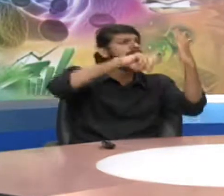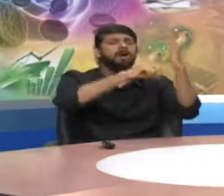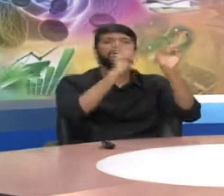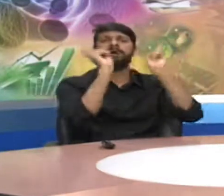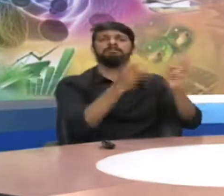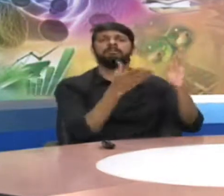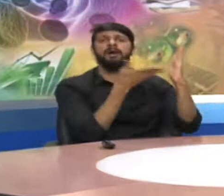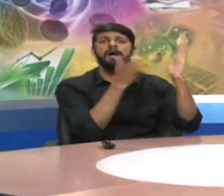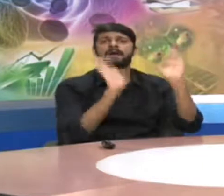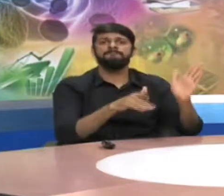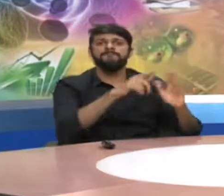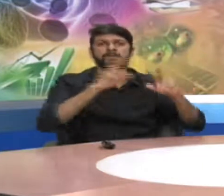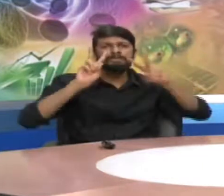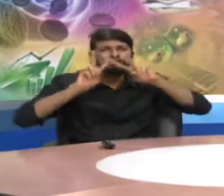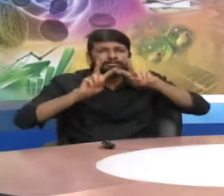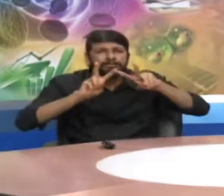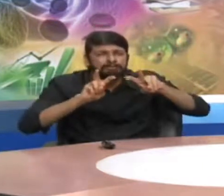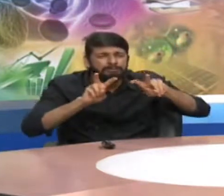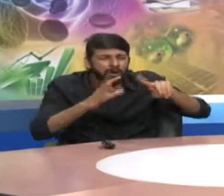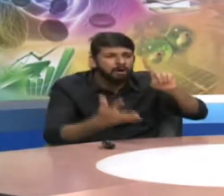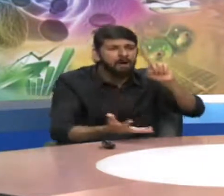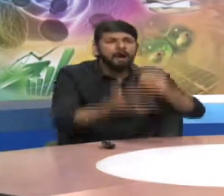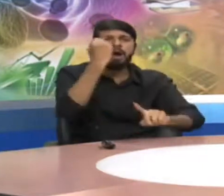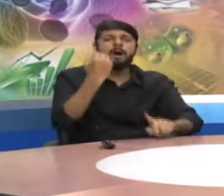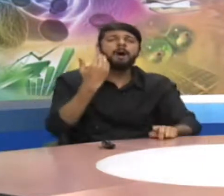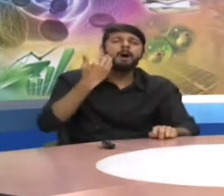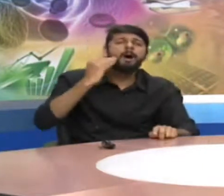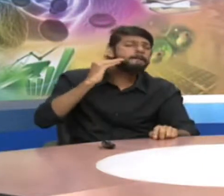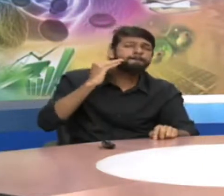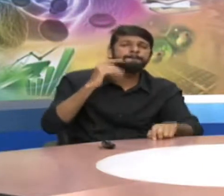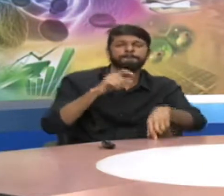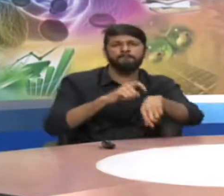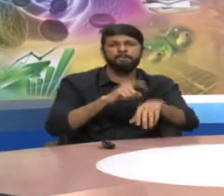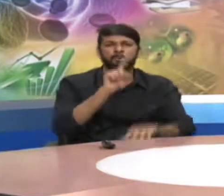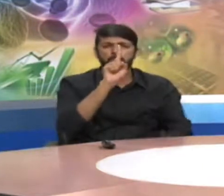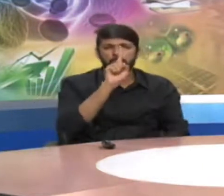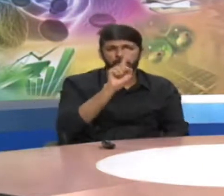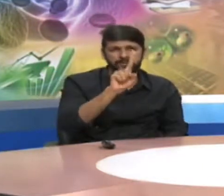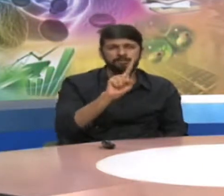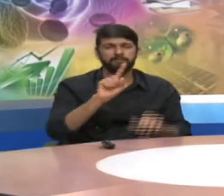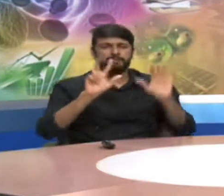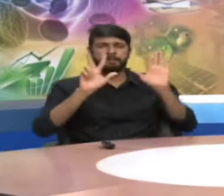As it belongs to the ancient times.